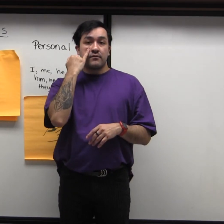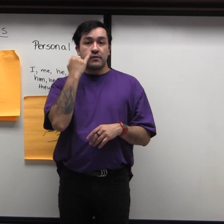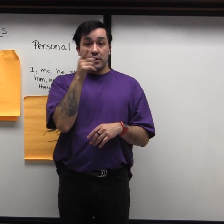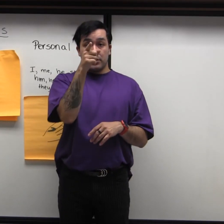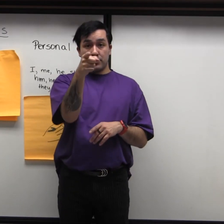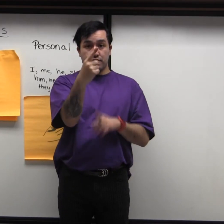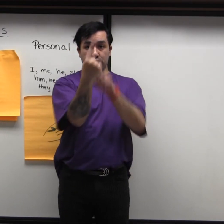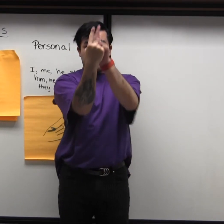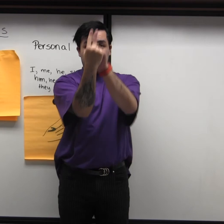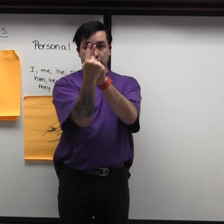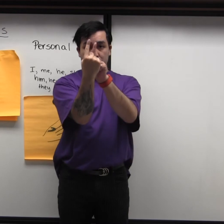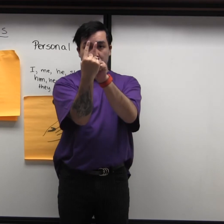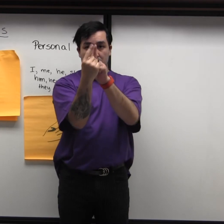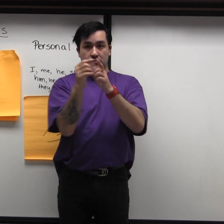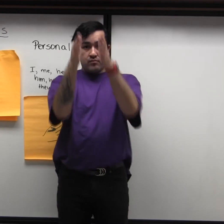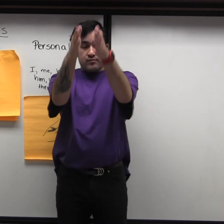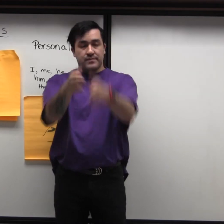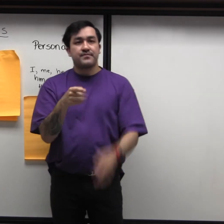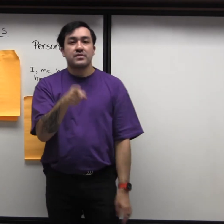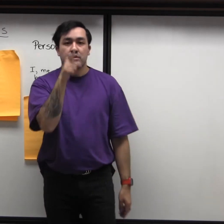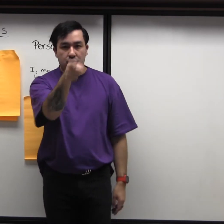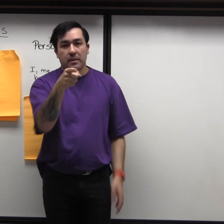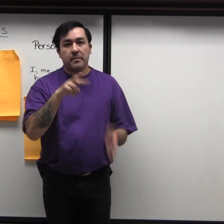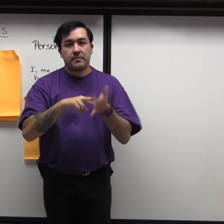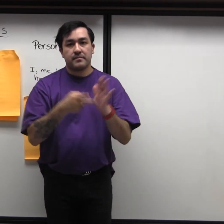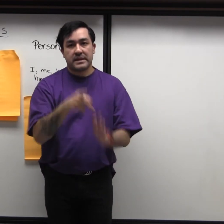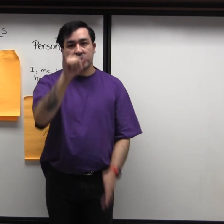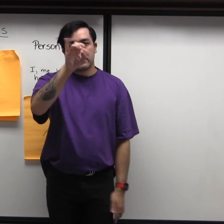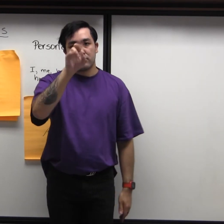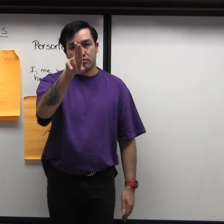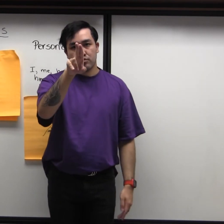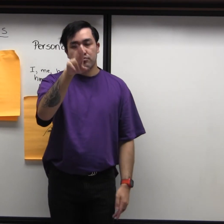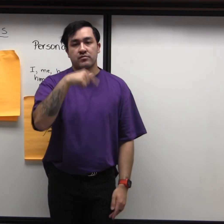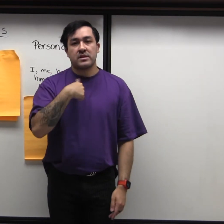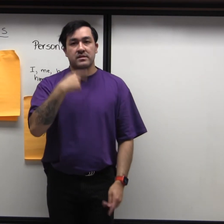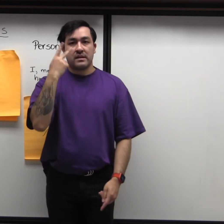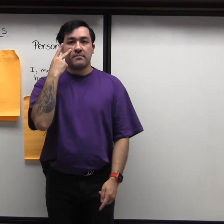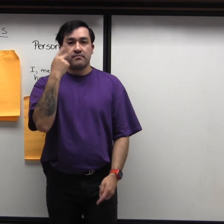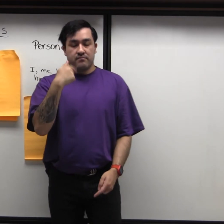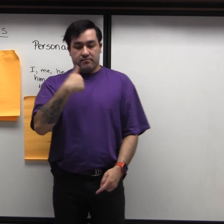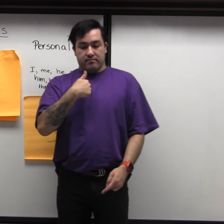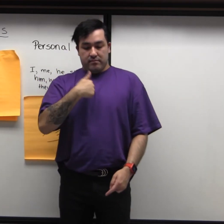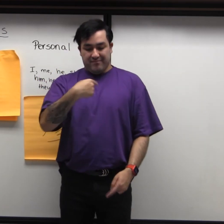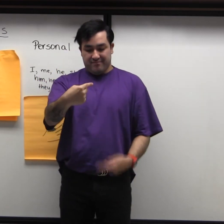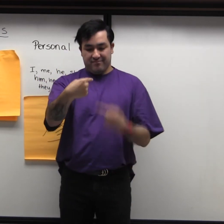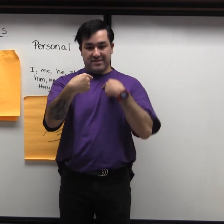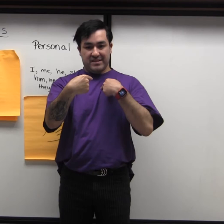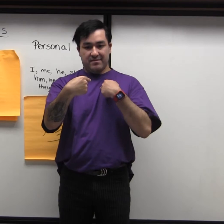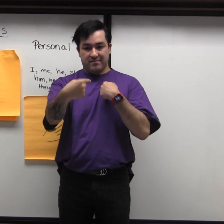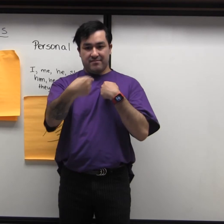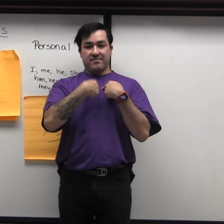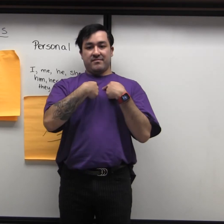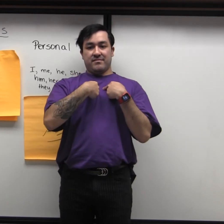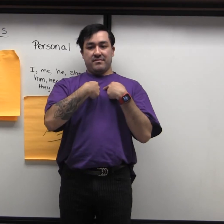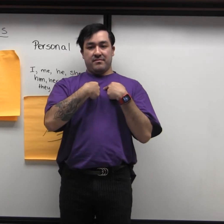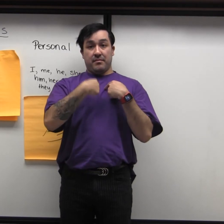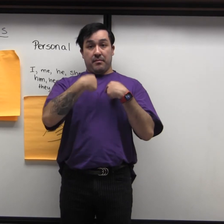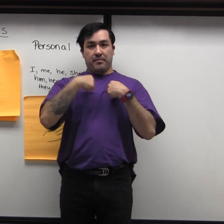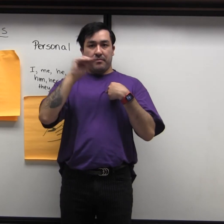the IX point in that circle group. You means you. There's no way for it to mean anything else because